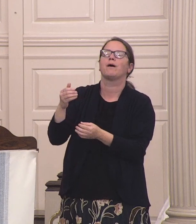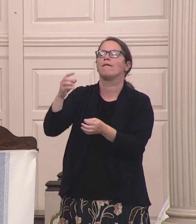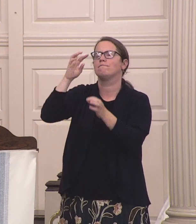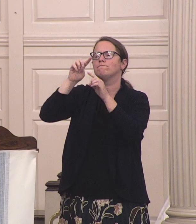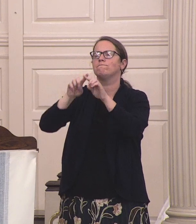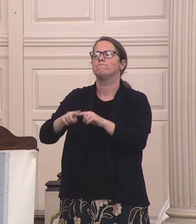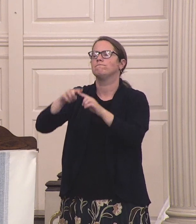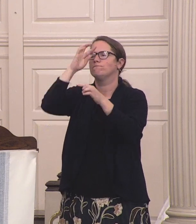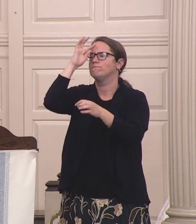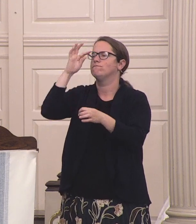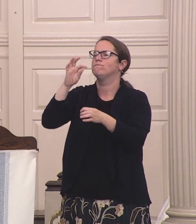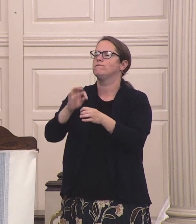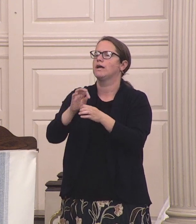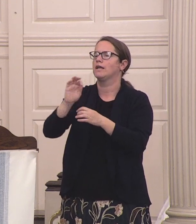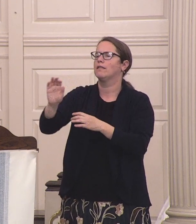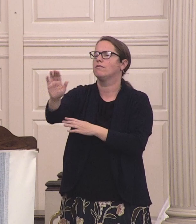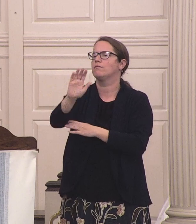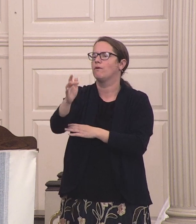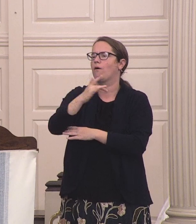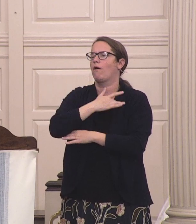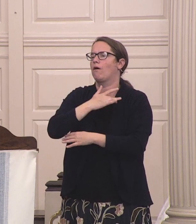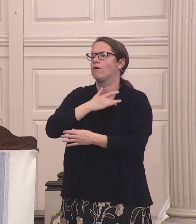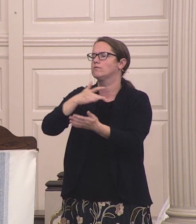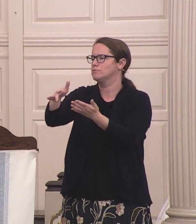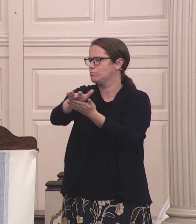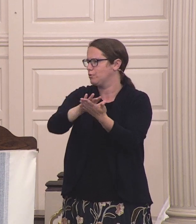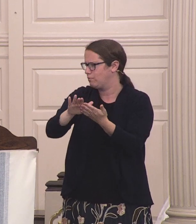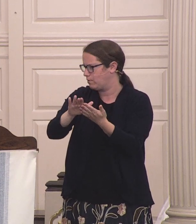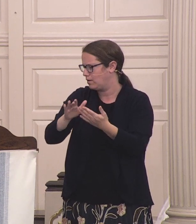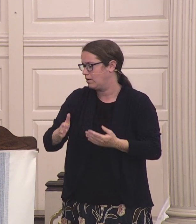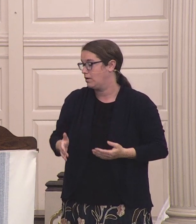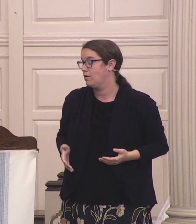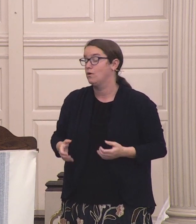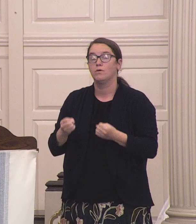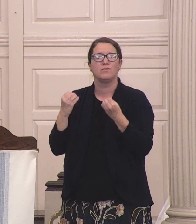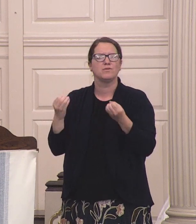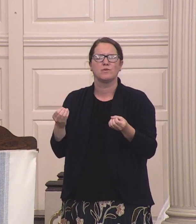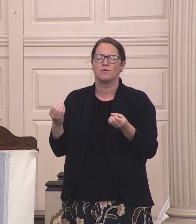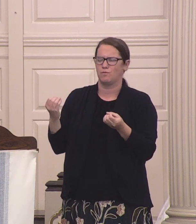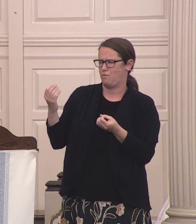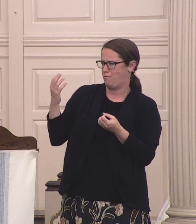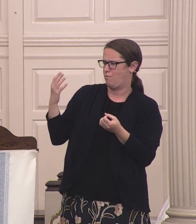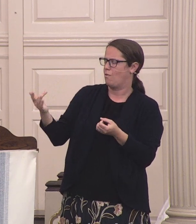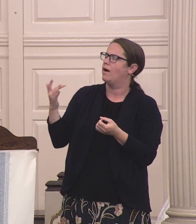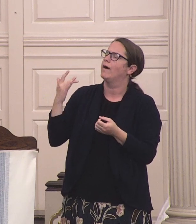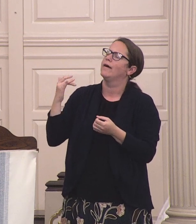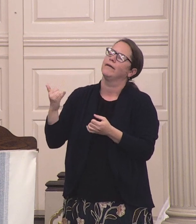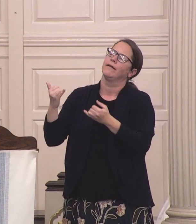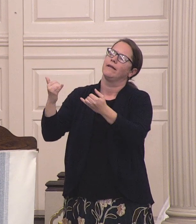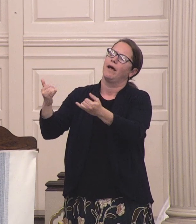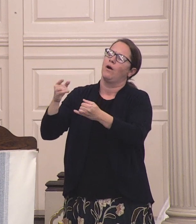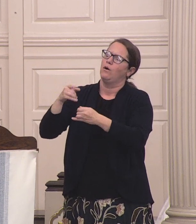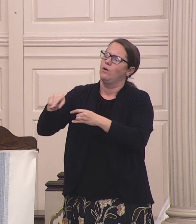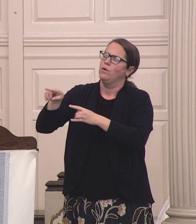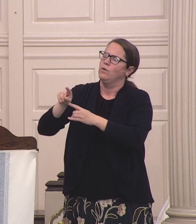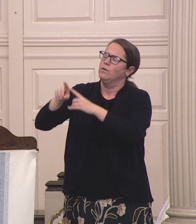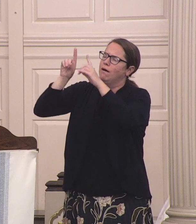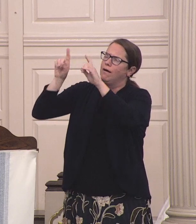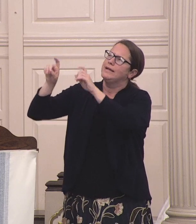he purified their hearts. Why then are you now putting God to the